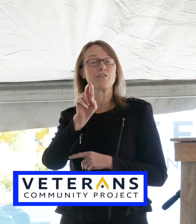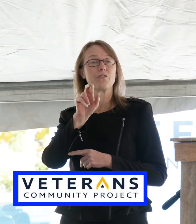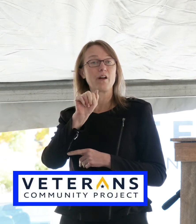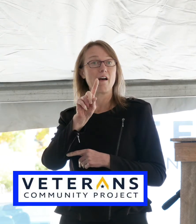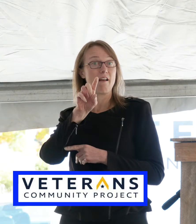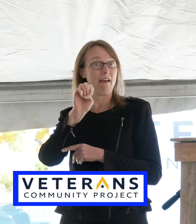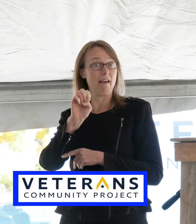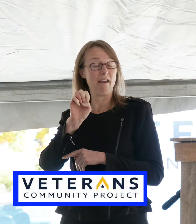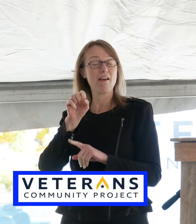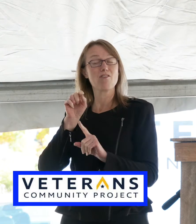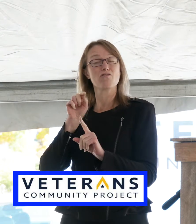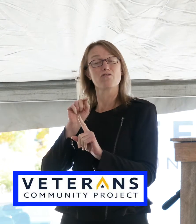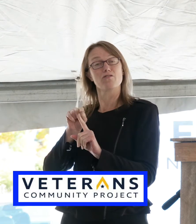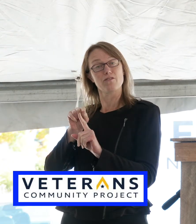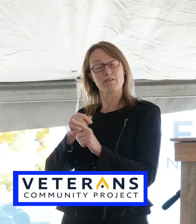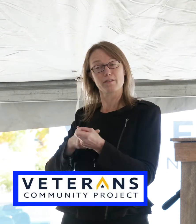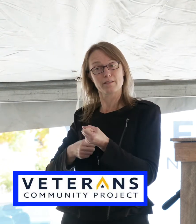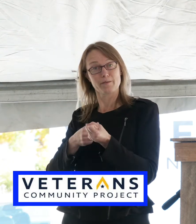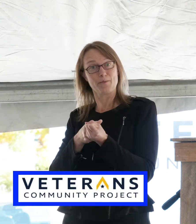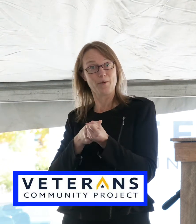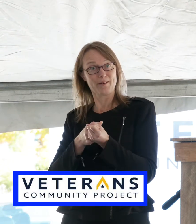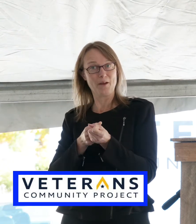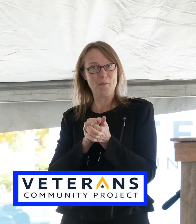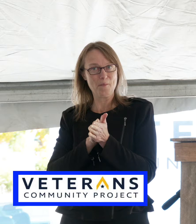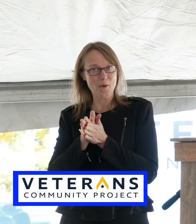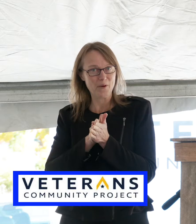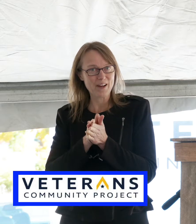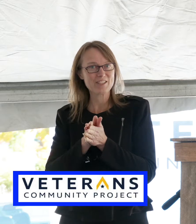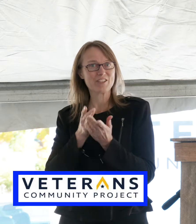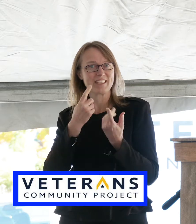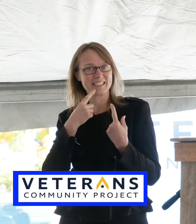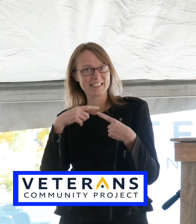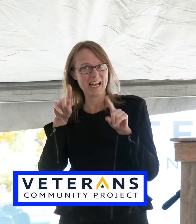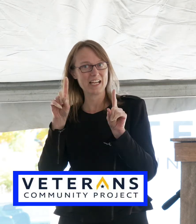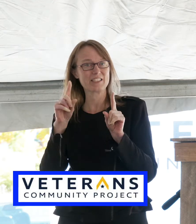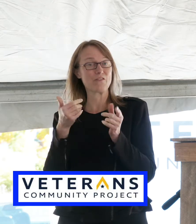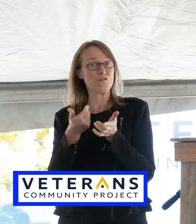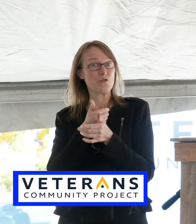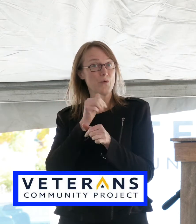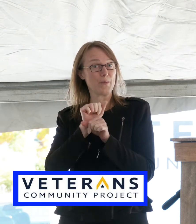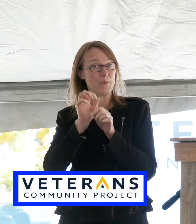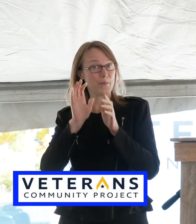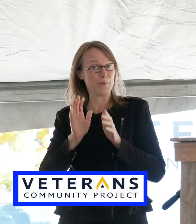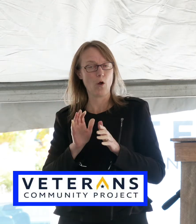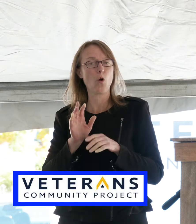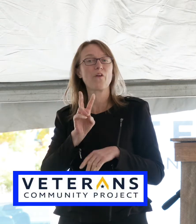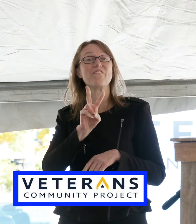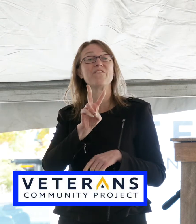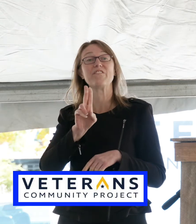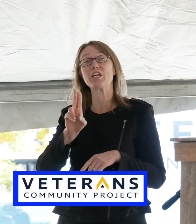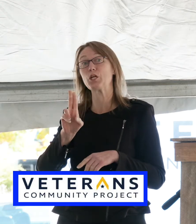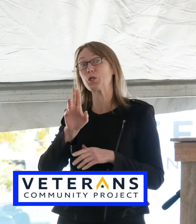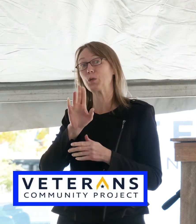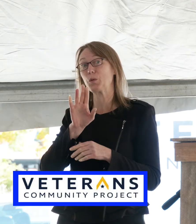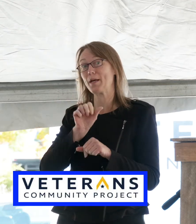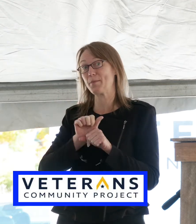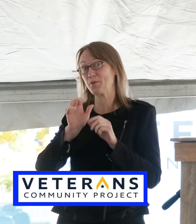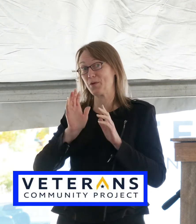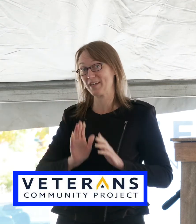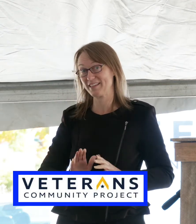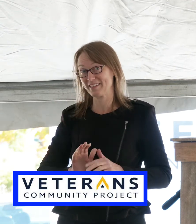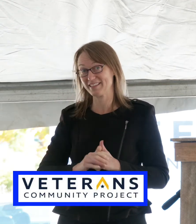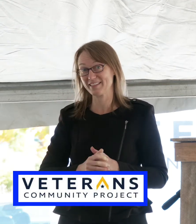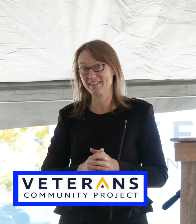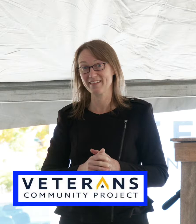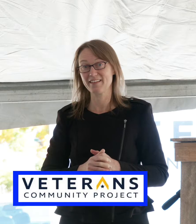growth, innovation, success, health, and happiness of VU employees. And what makes VU special is that for them, that happiness,